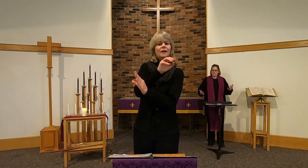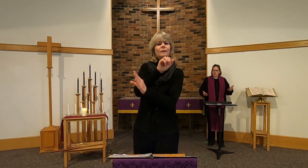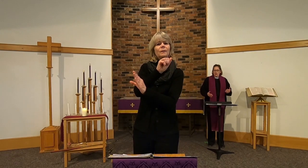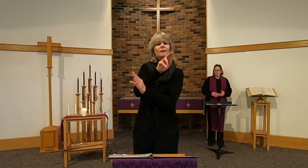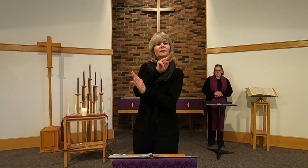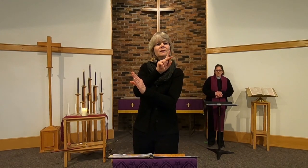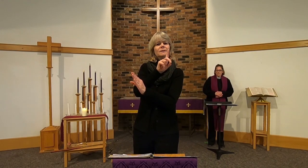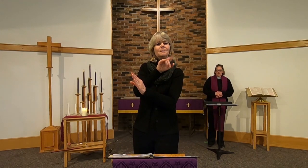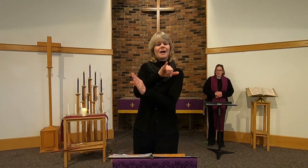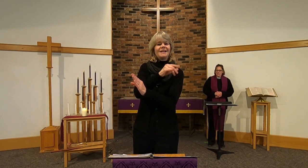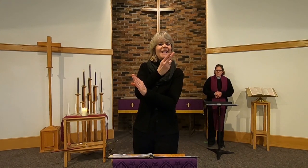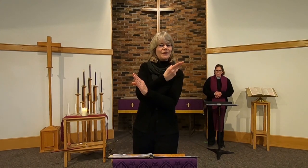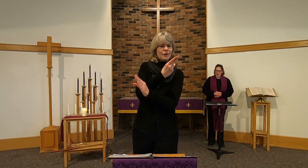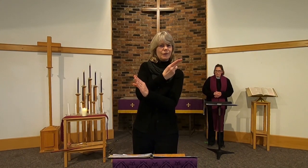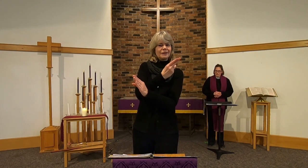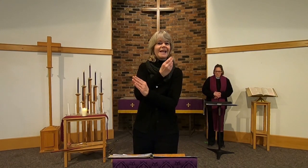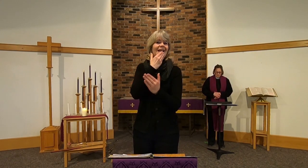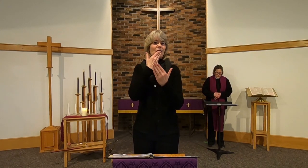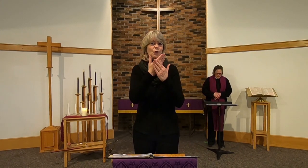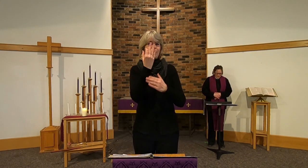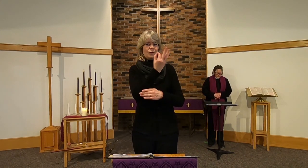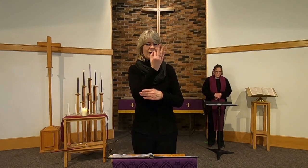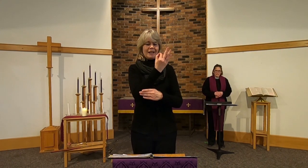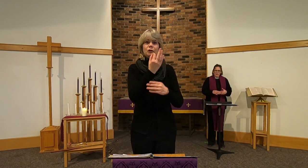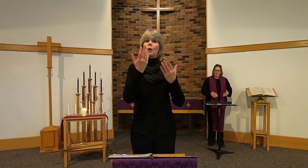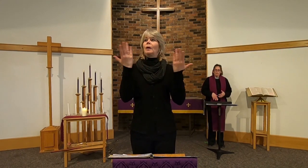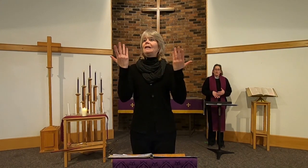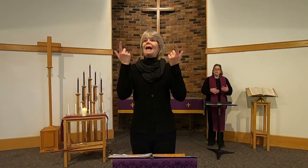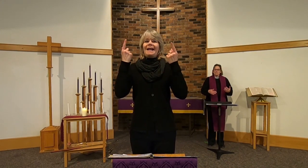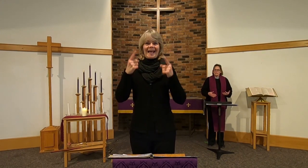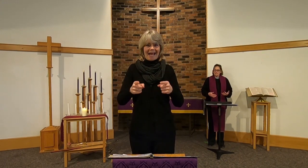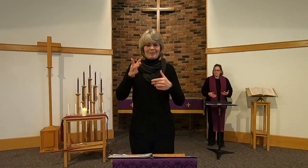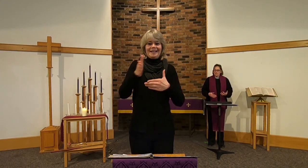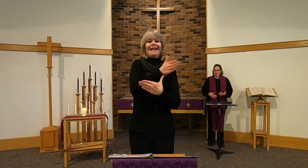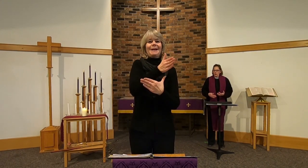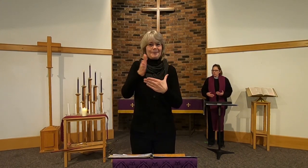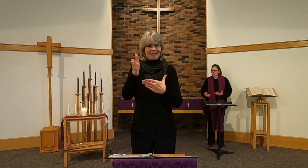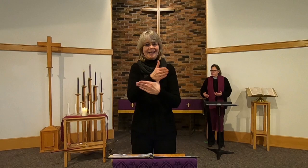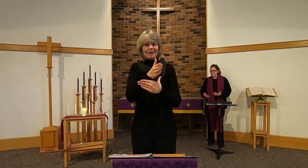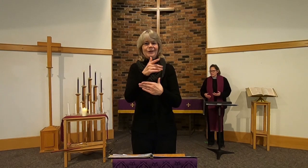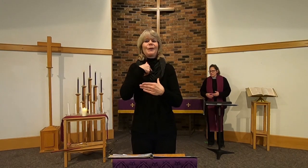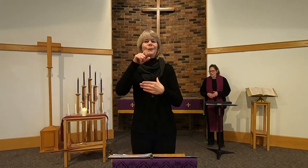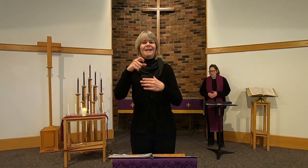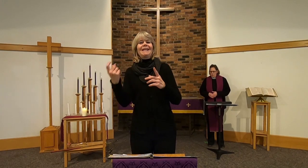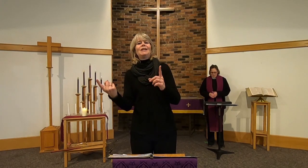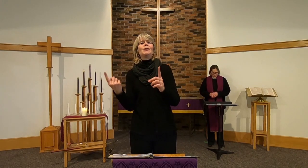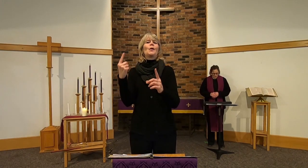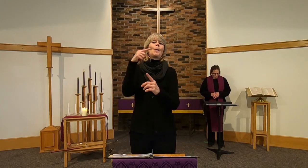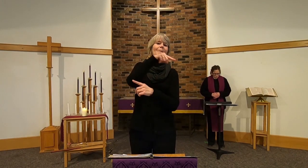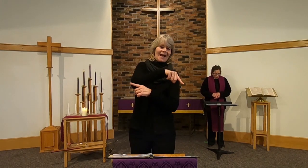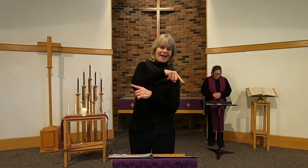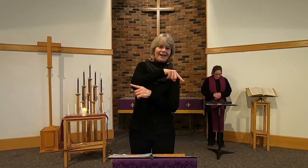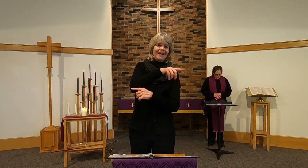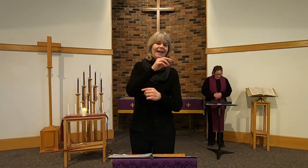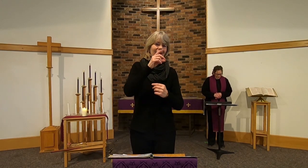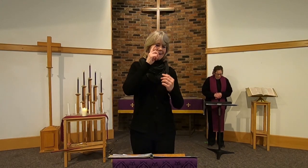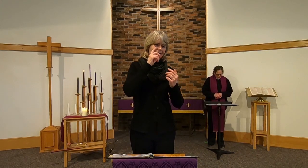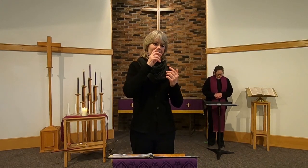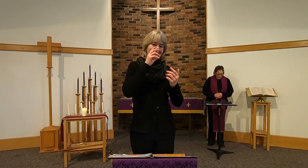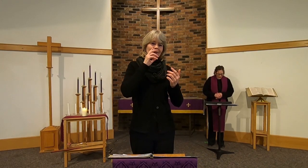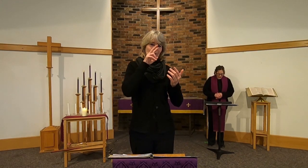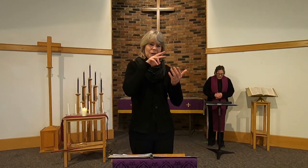And there's a lot that happened, so we needed to take time to study all of those things that happened in